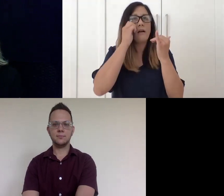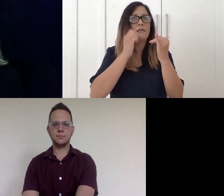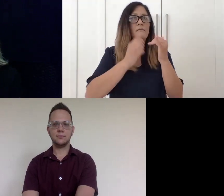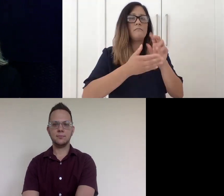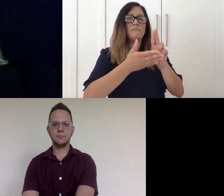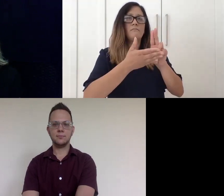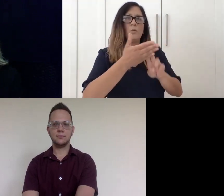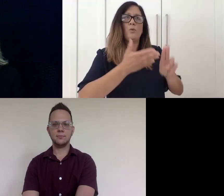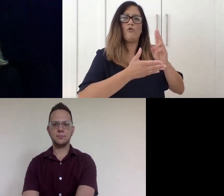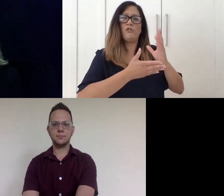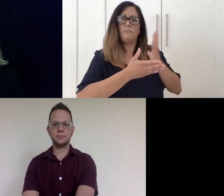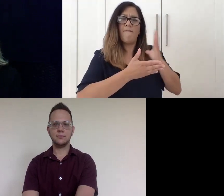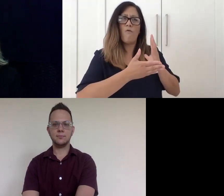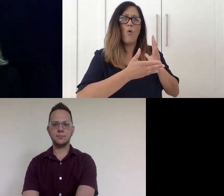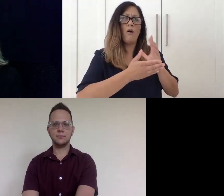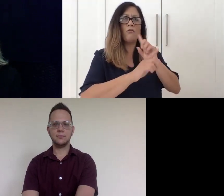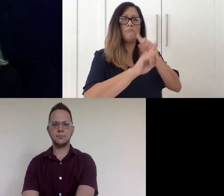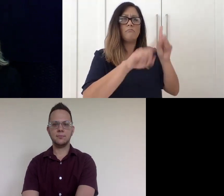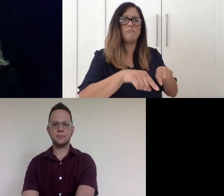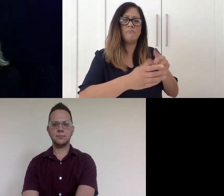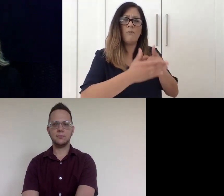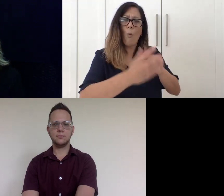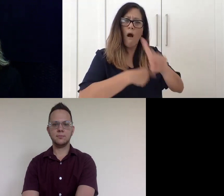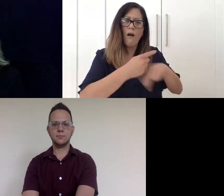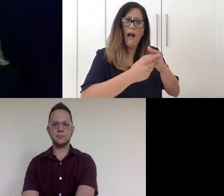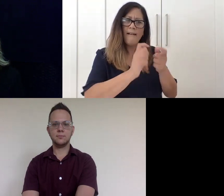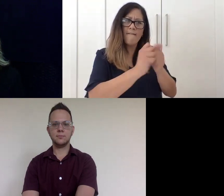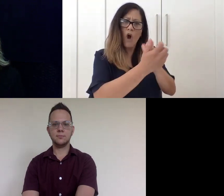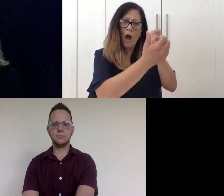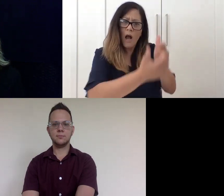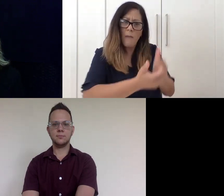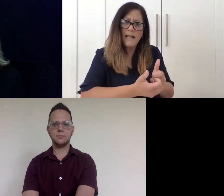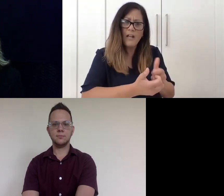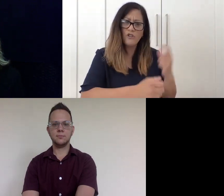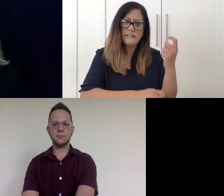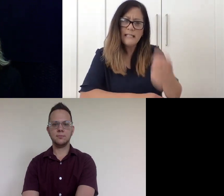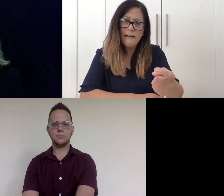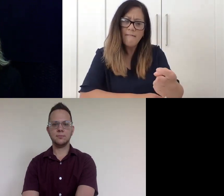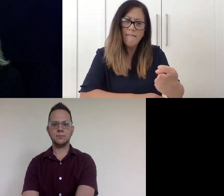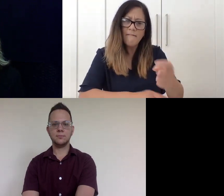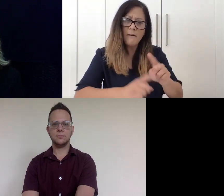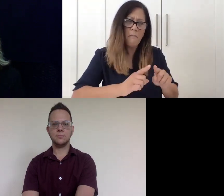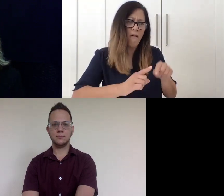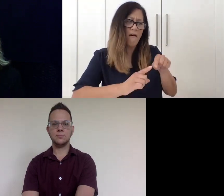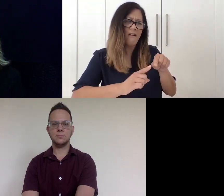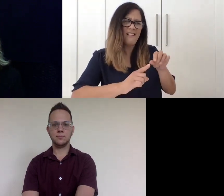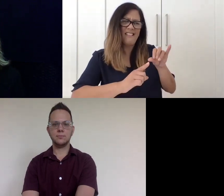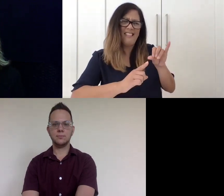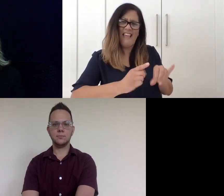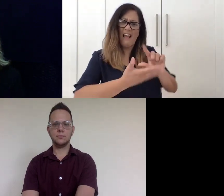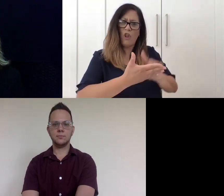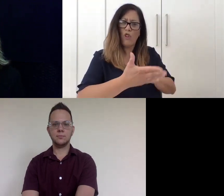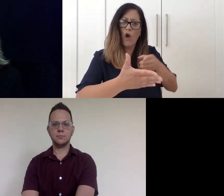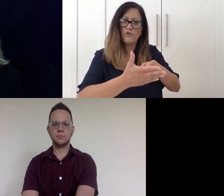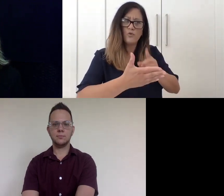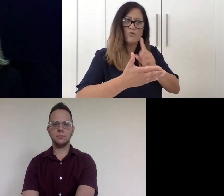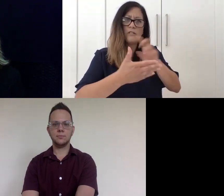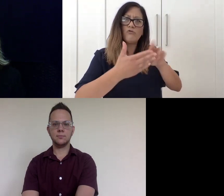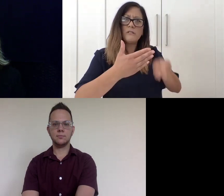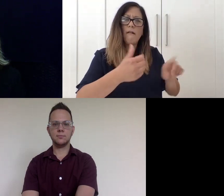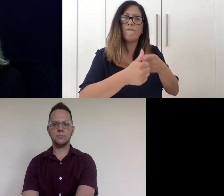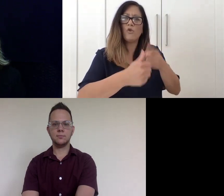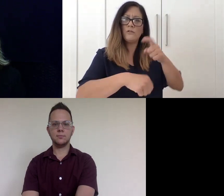of the importance of prior, universities usually dictated the type of accommodation that they're going to give you.